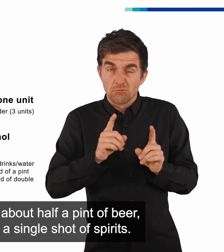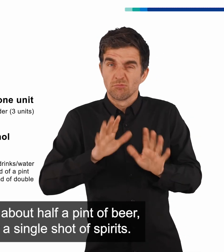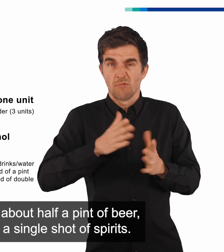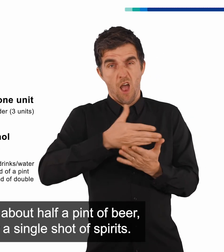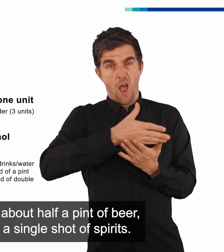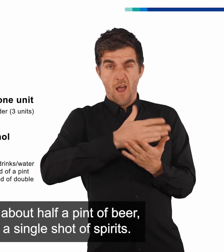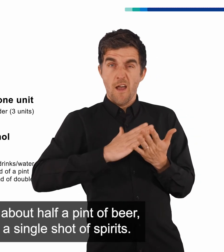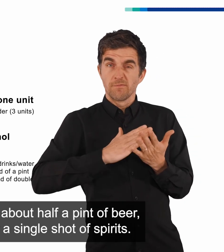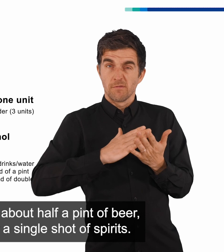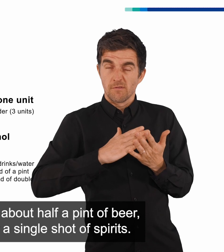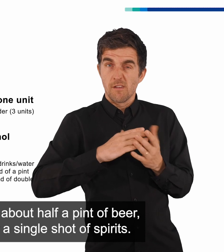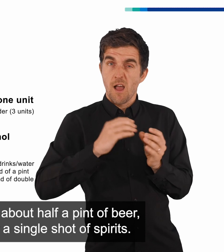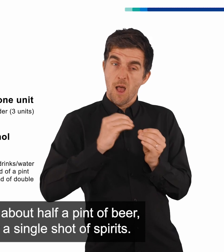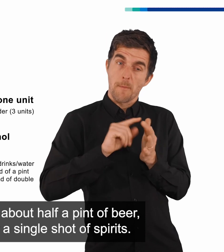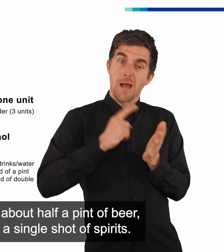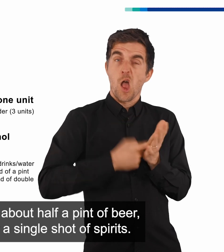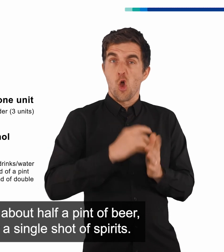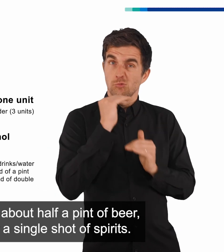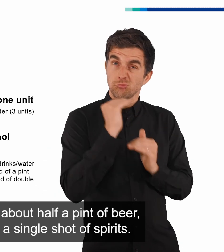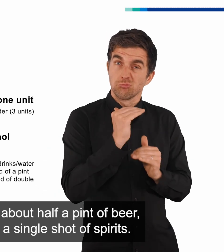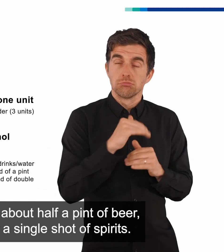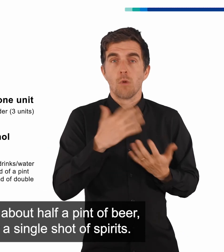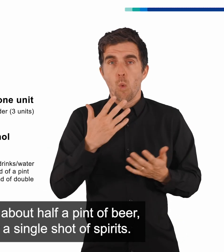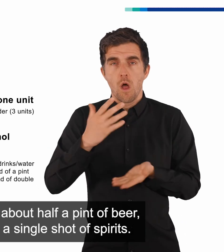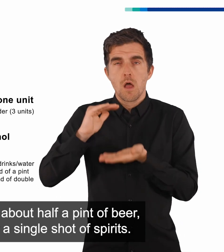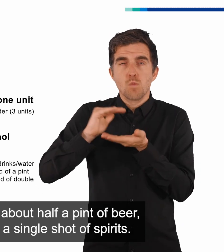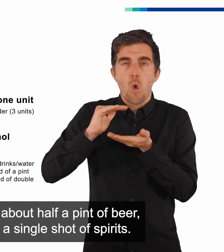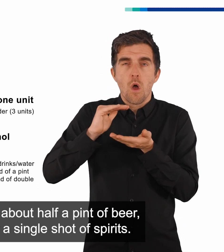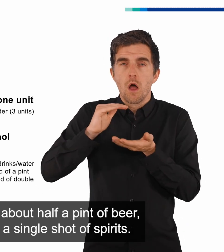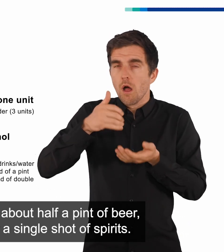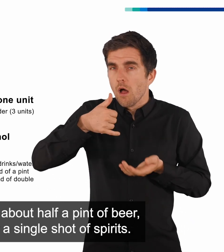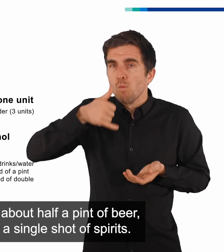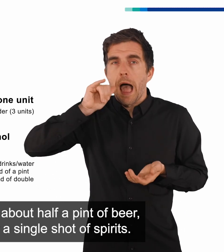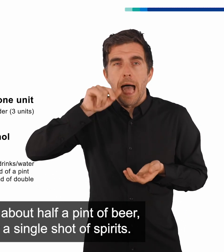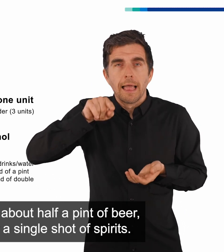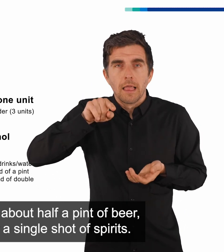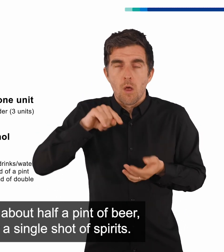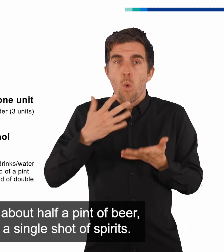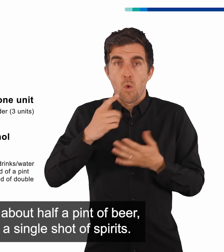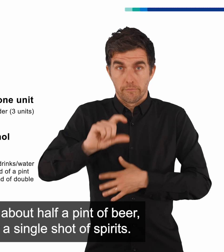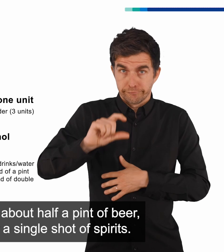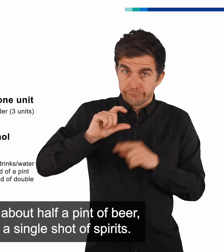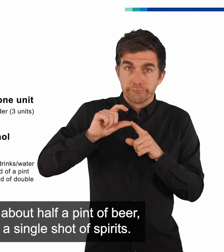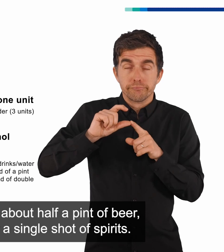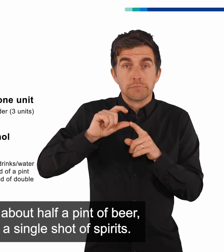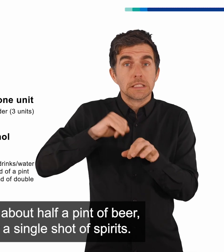than 1 unit. For example, a pint of strong beer, lager, or cider is 3 units of alcohol, and